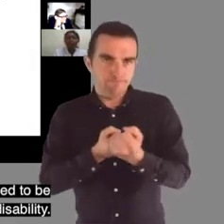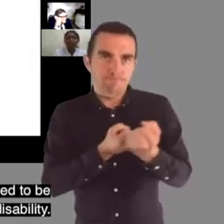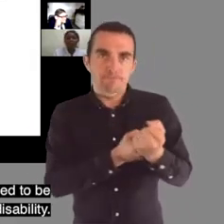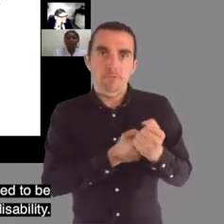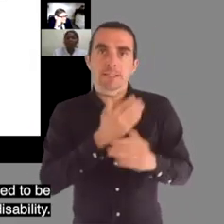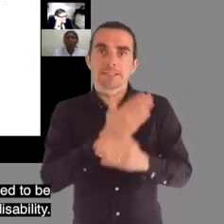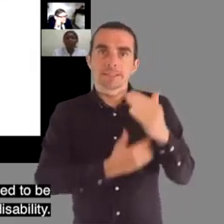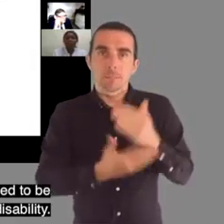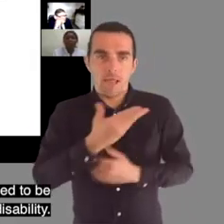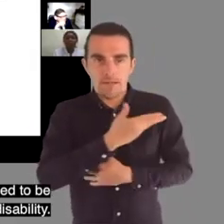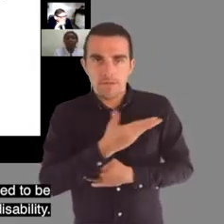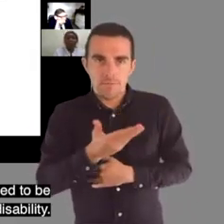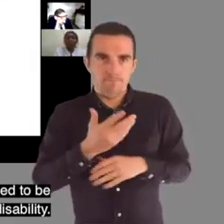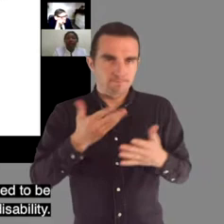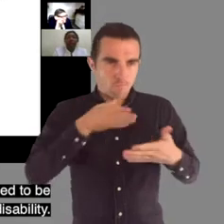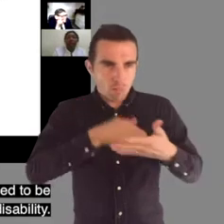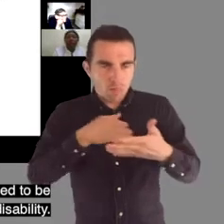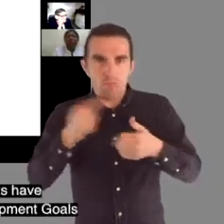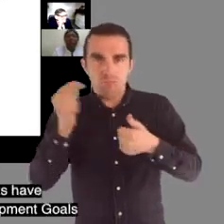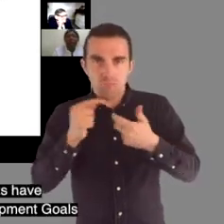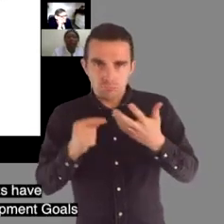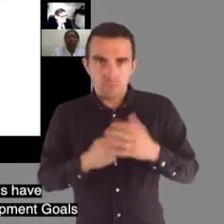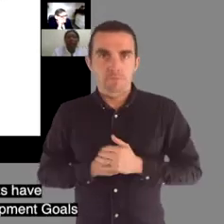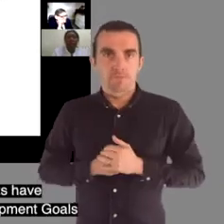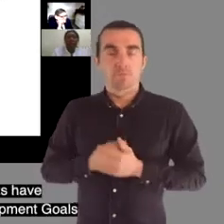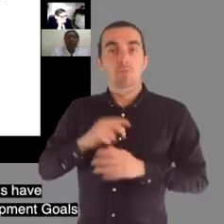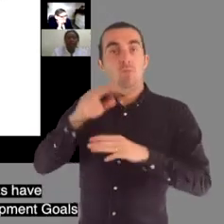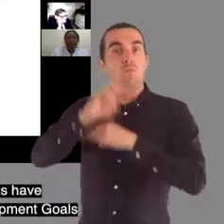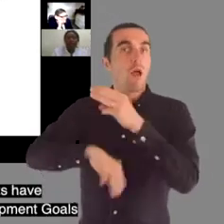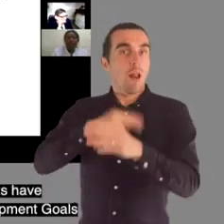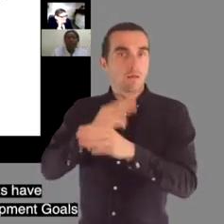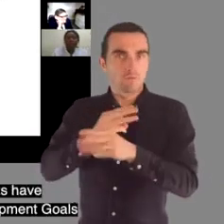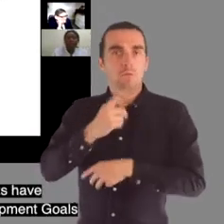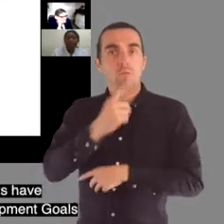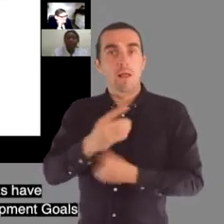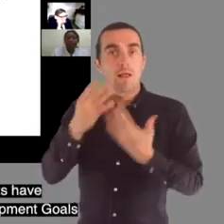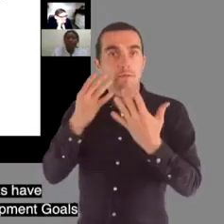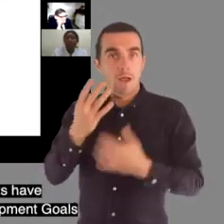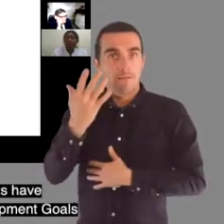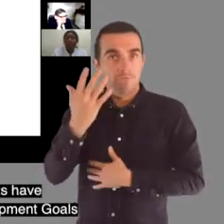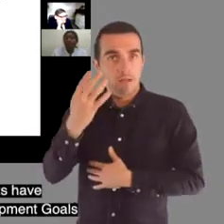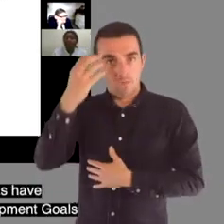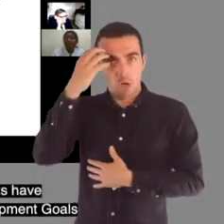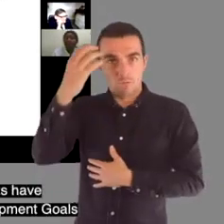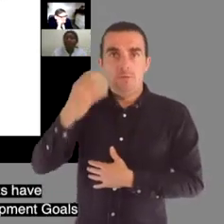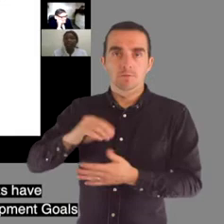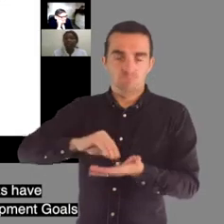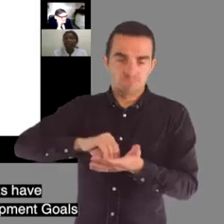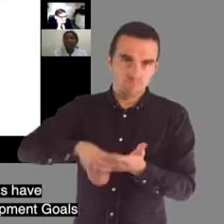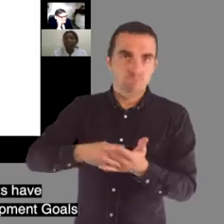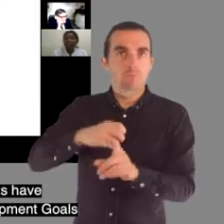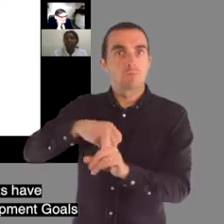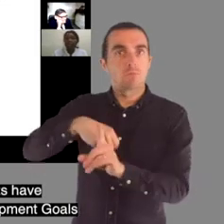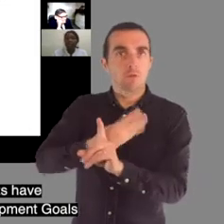issues of disability. The world and 195 governments have committed to the